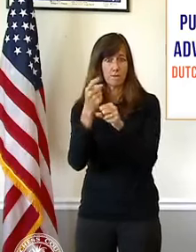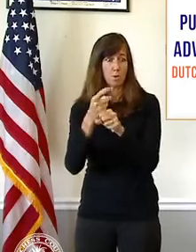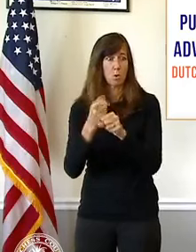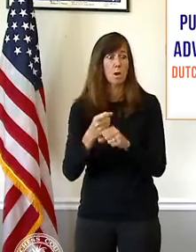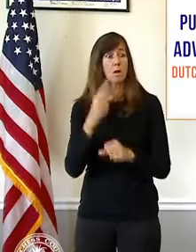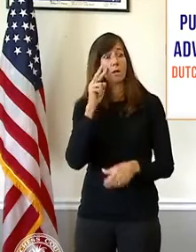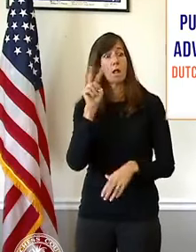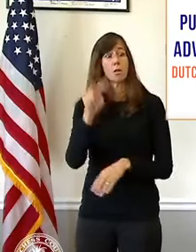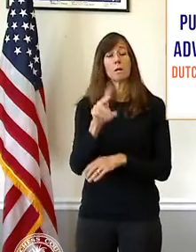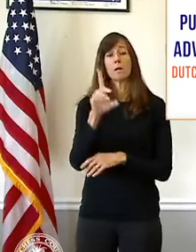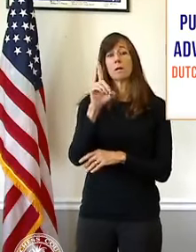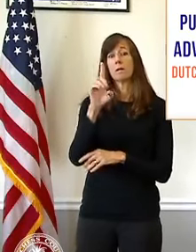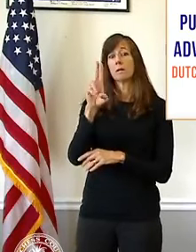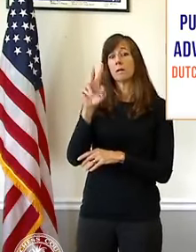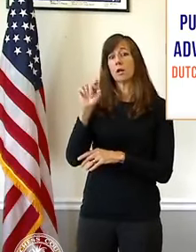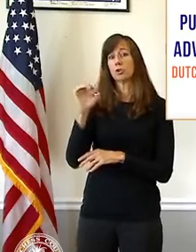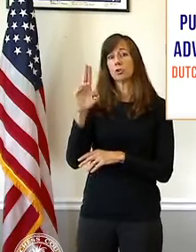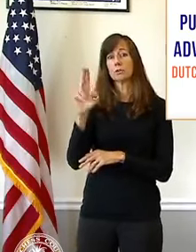DutchessNY.gov/jobs.